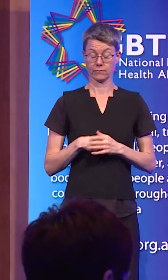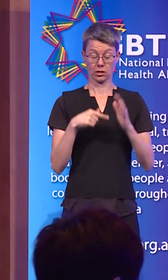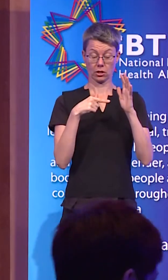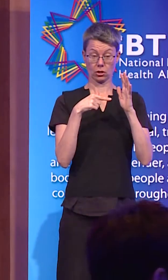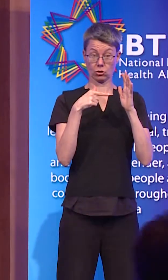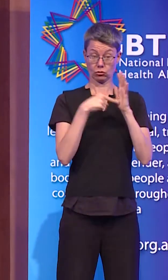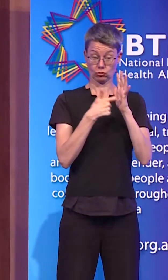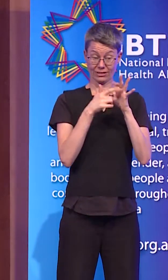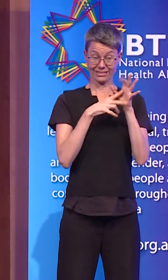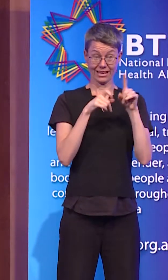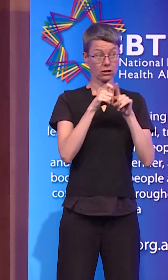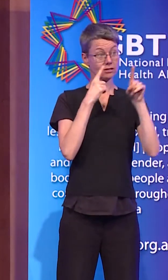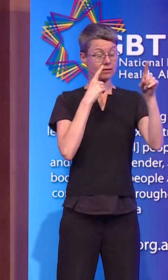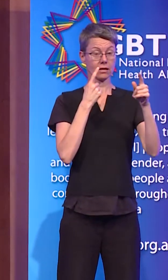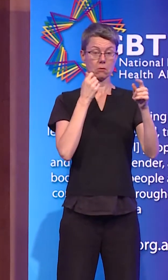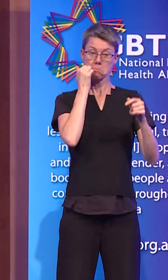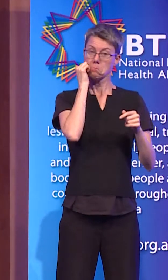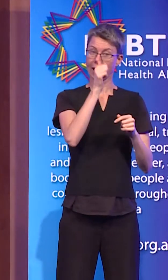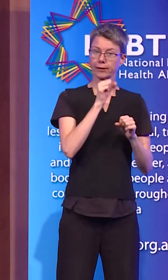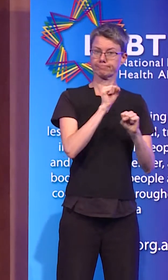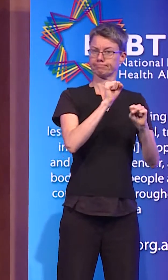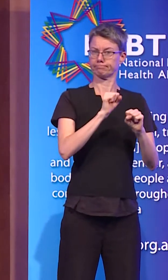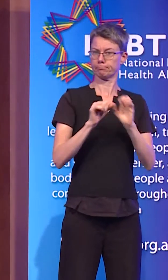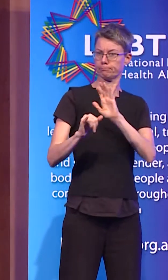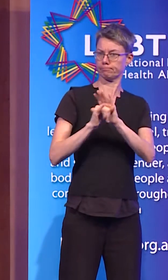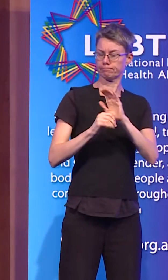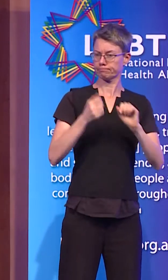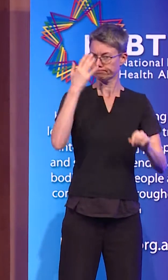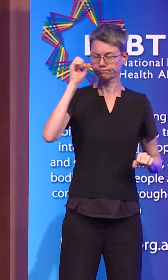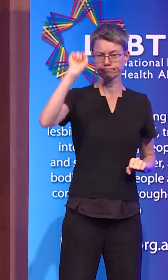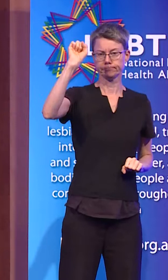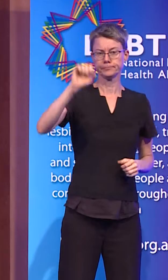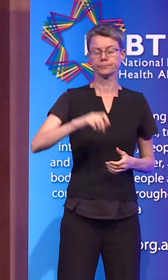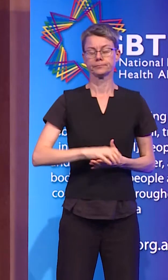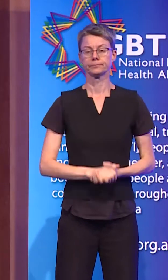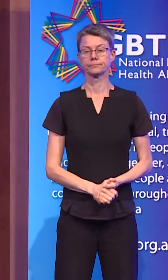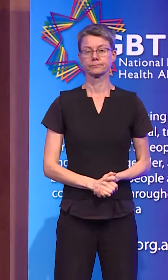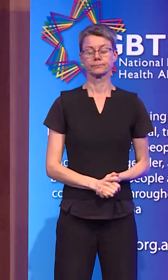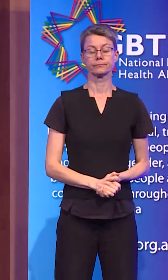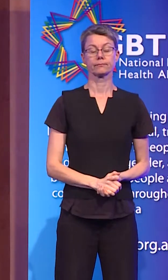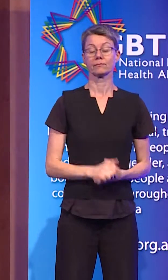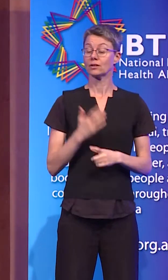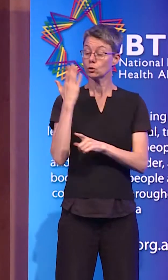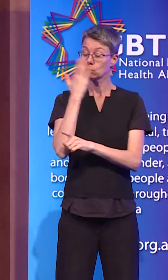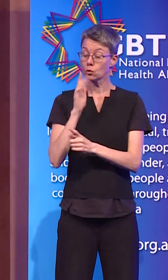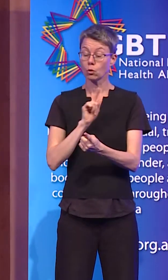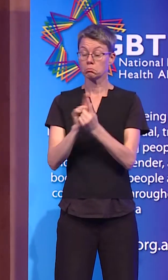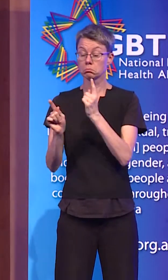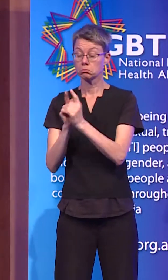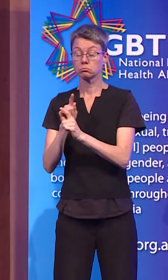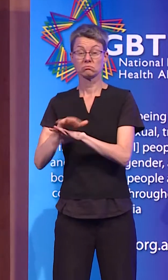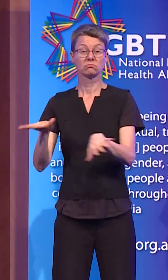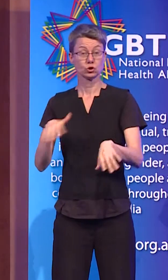the rise of black nationalism, black identity politics. Then at school, I met a bunch of Jewish